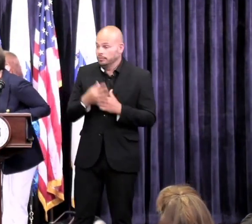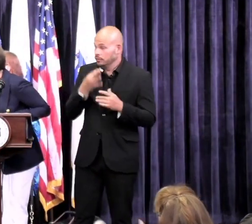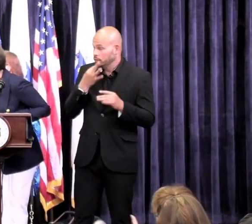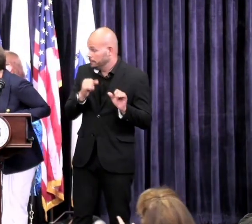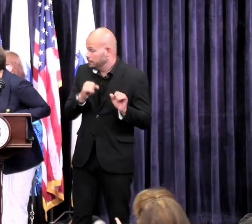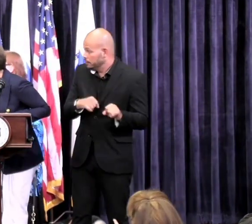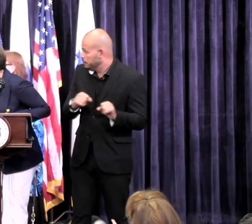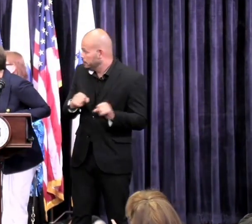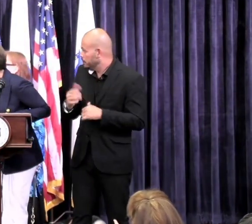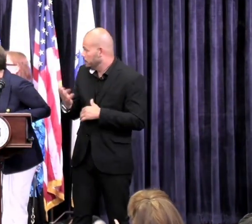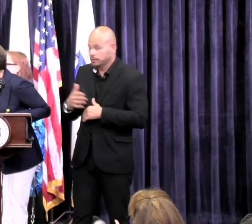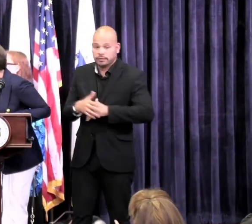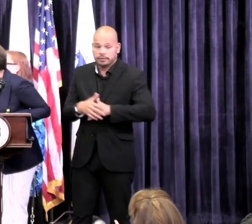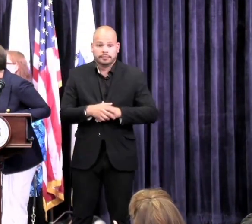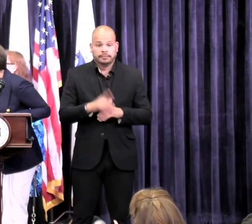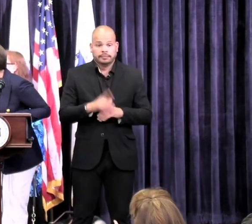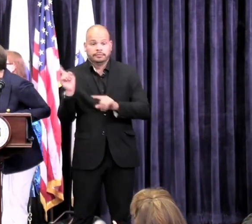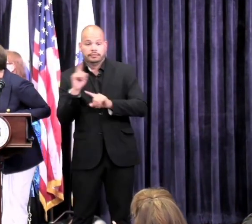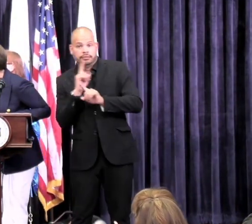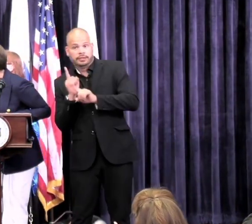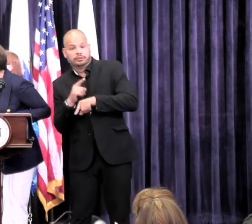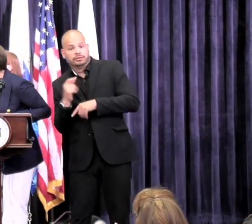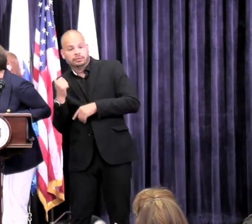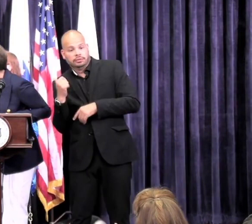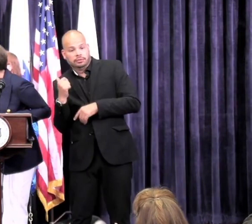to get it by w